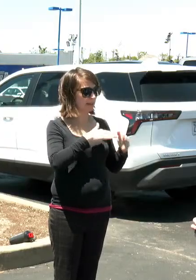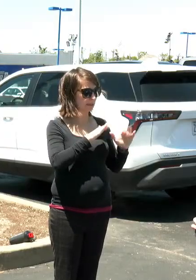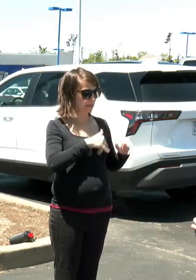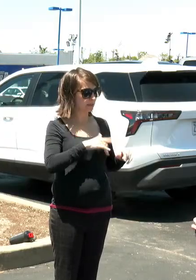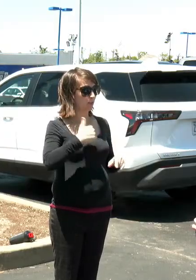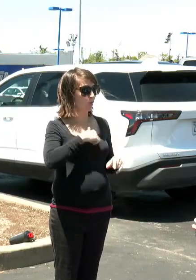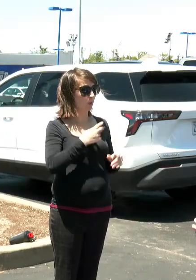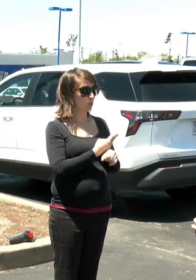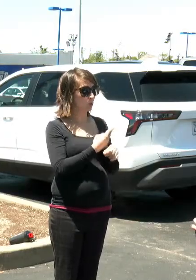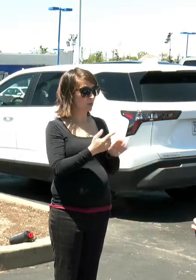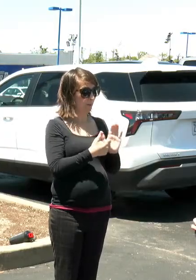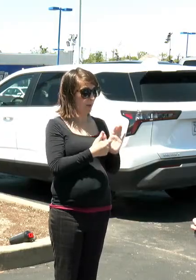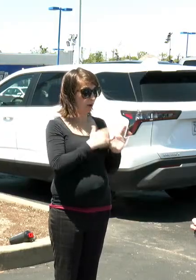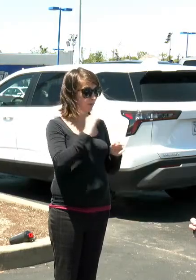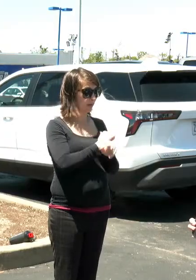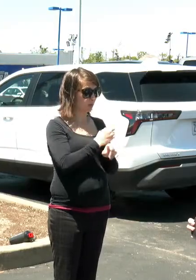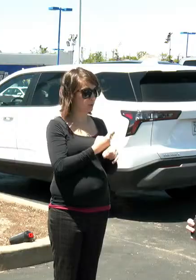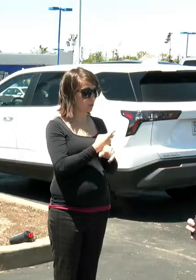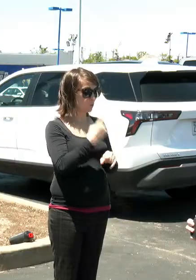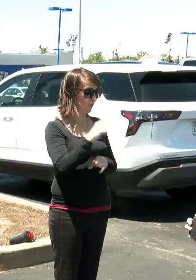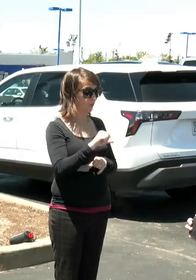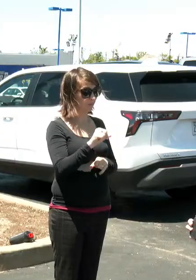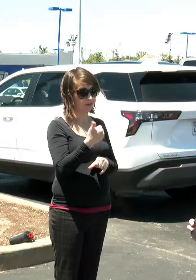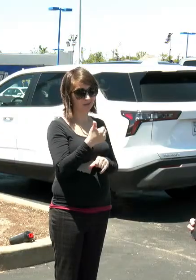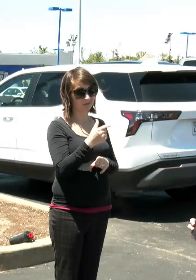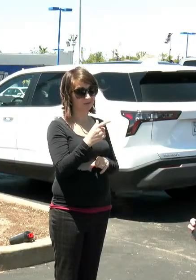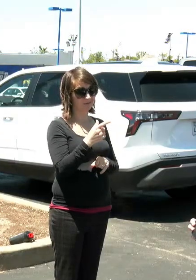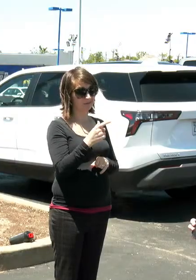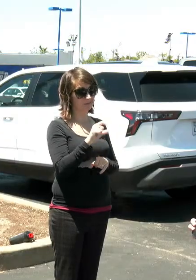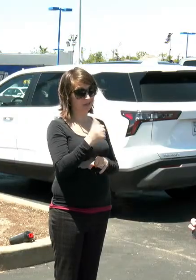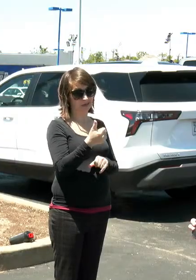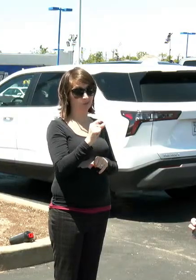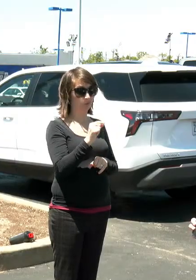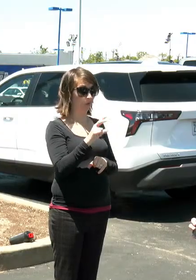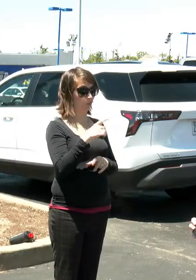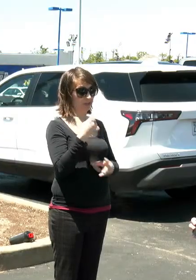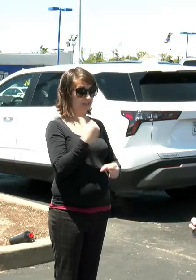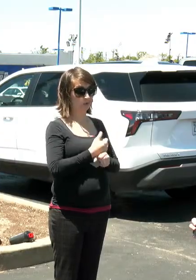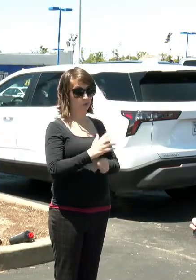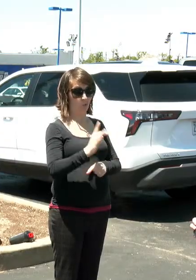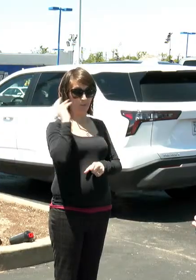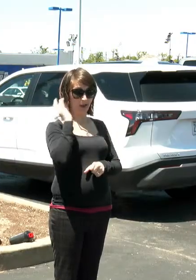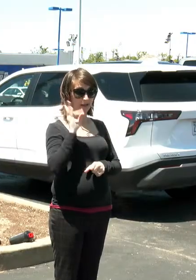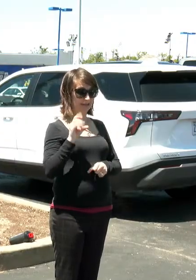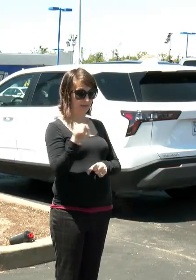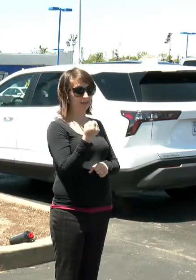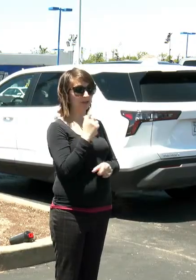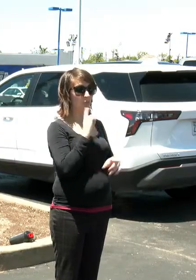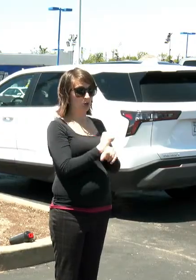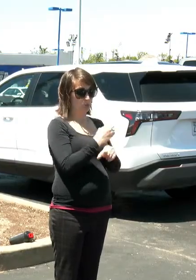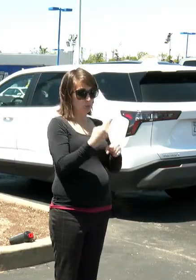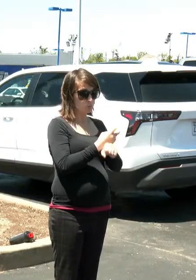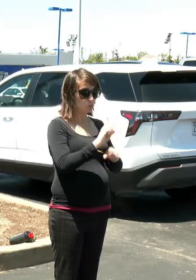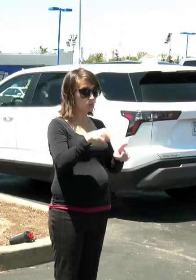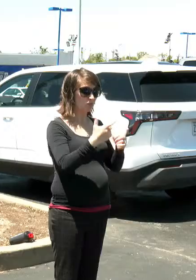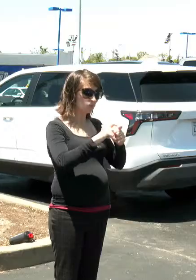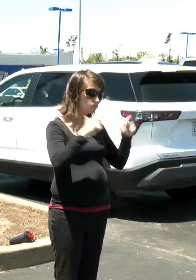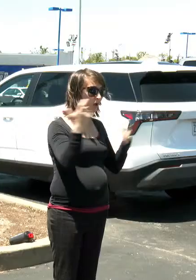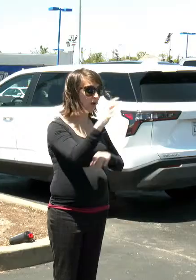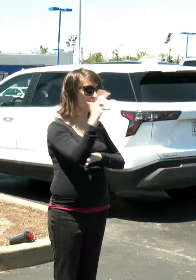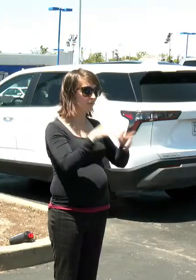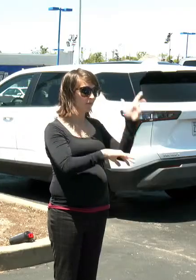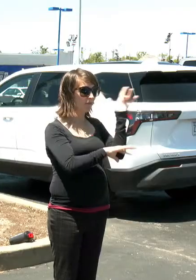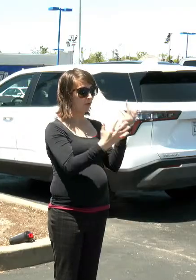been used for decades. It goes back to the 70s when large forest fires were being fought with hundreds and hundreds of